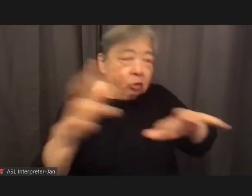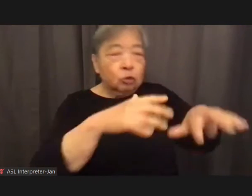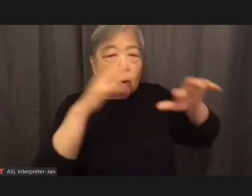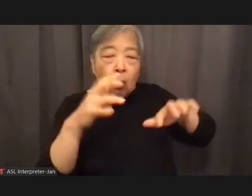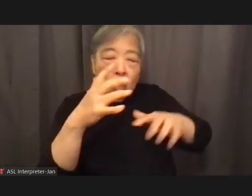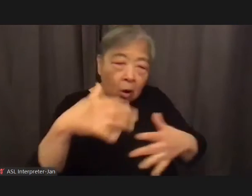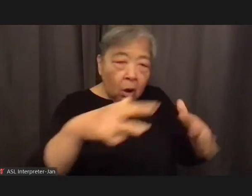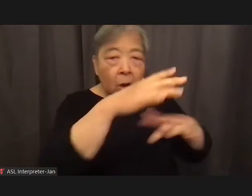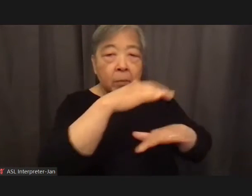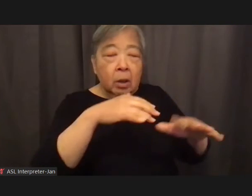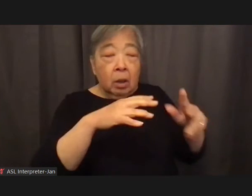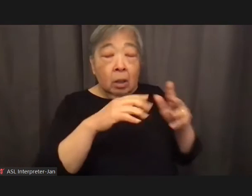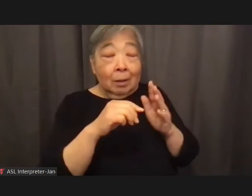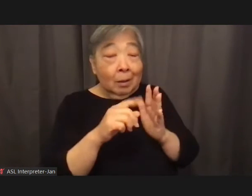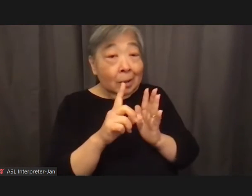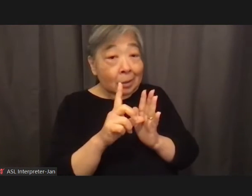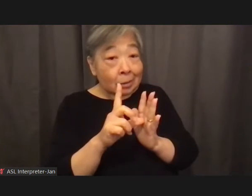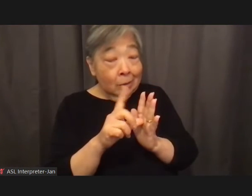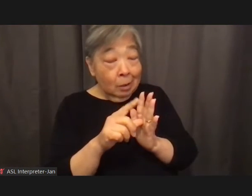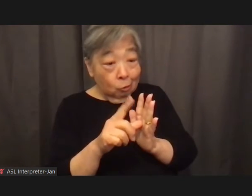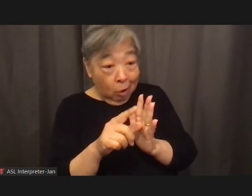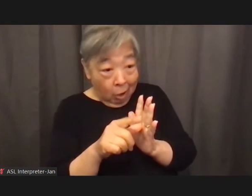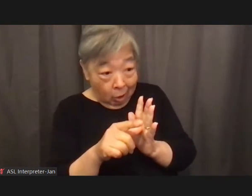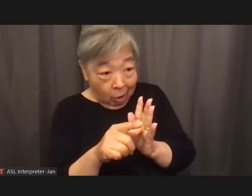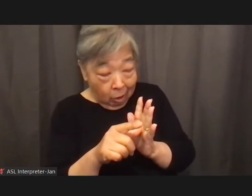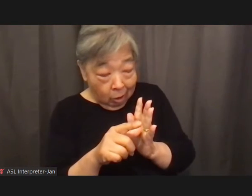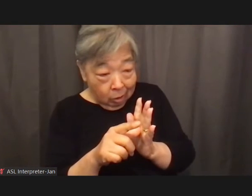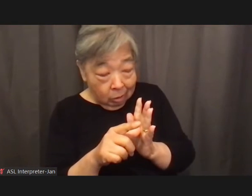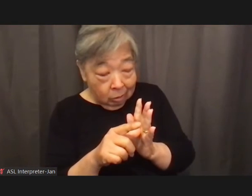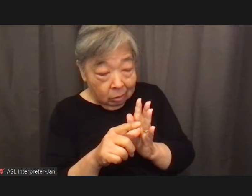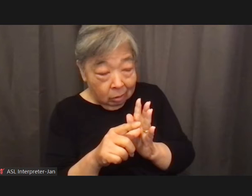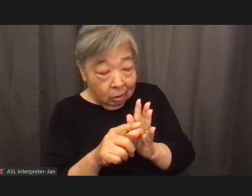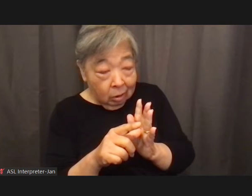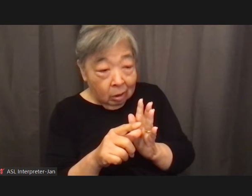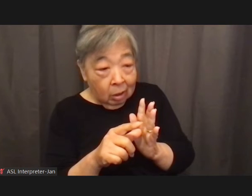was later when they picked up that